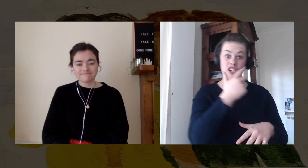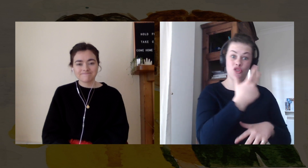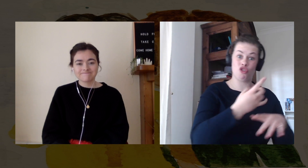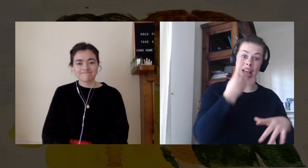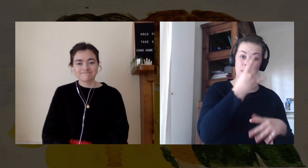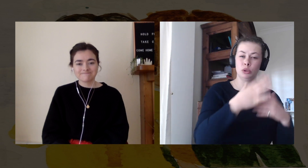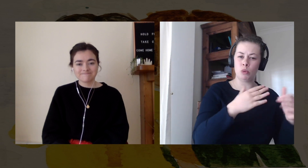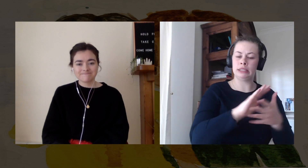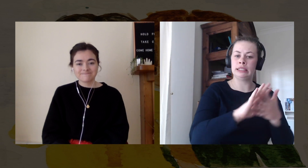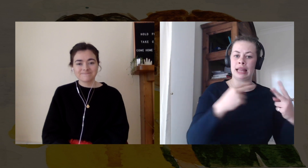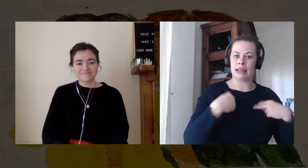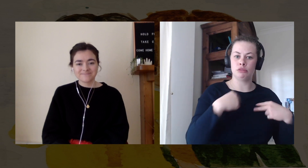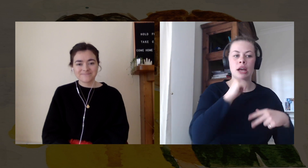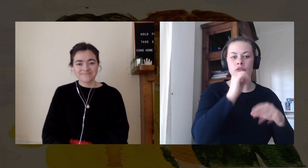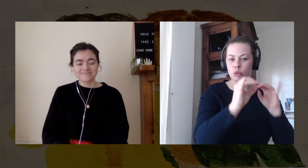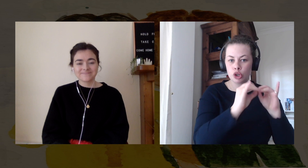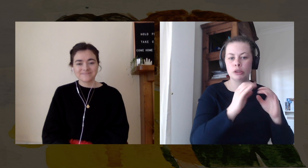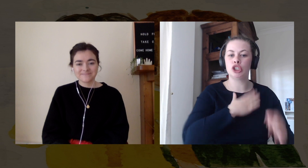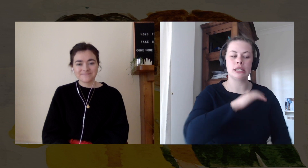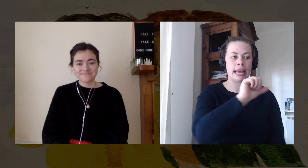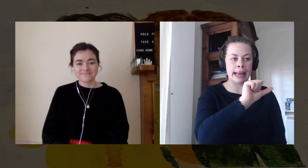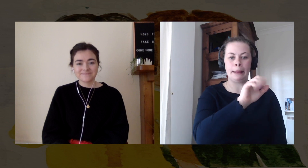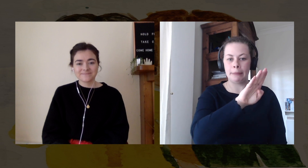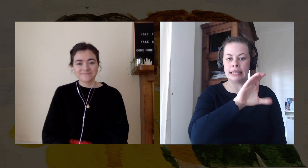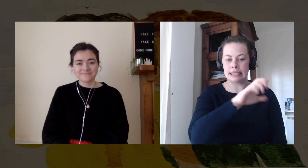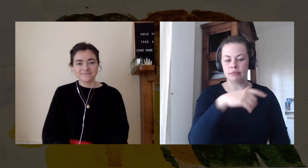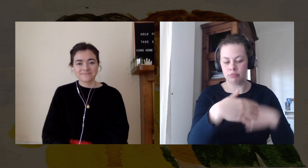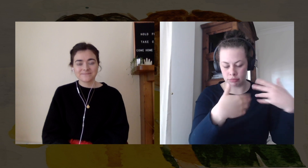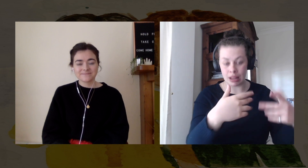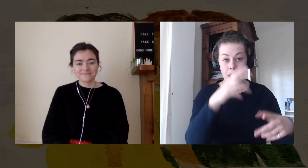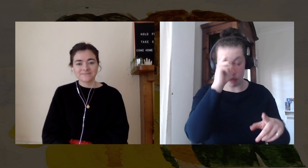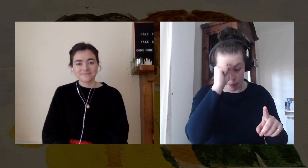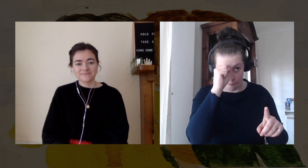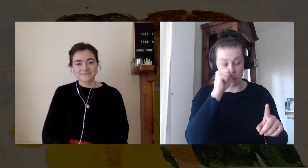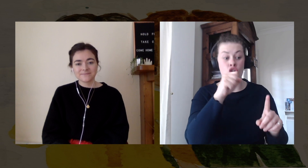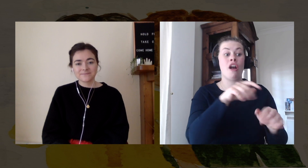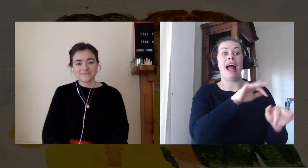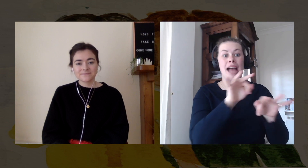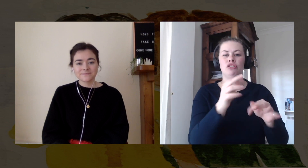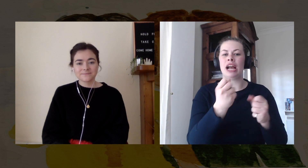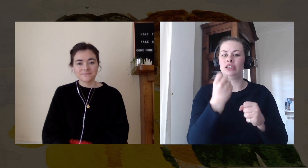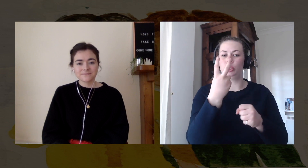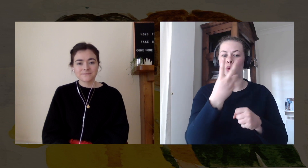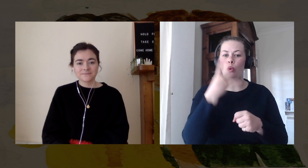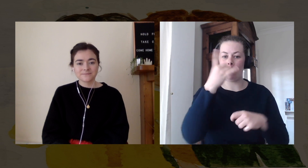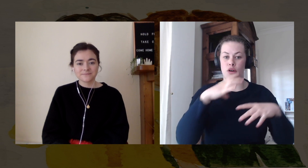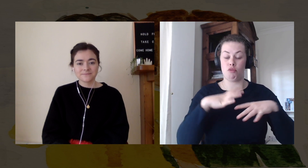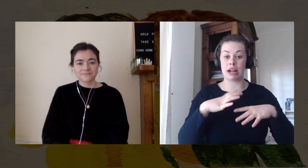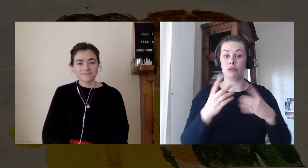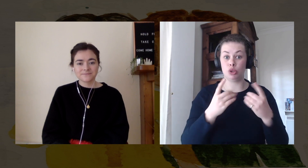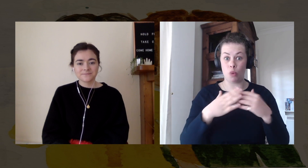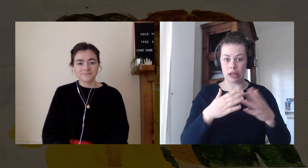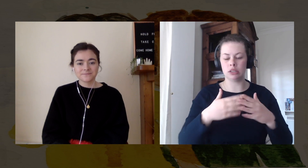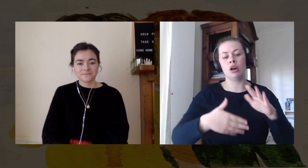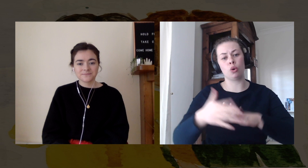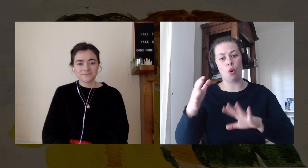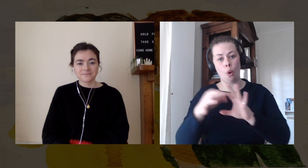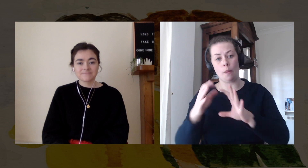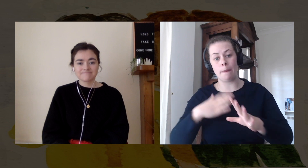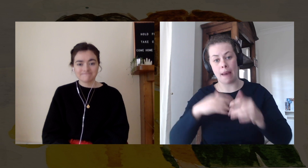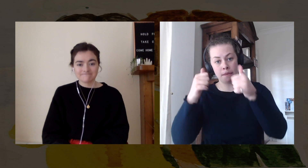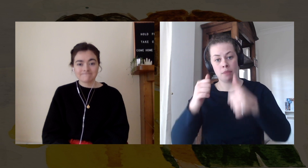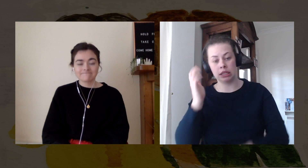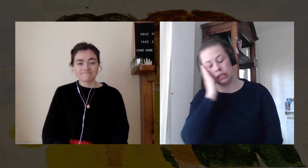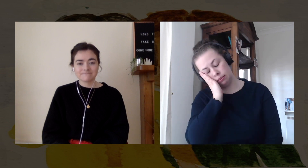I remember in those 2-hour time slots, I would go home to my apartment and sleep. Yeah. Because my eyes so tired.